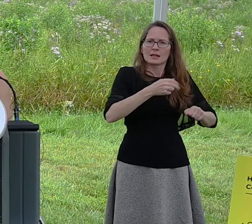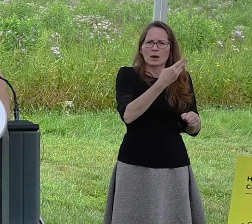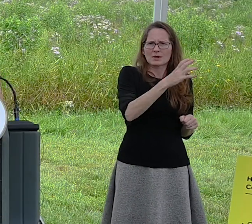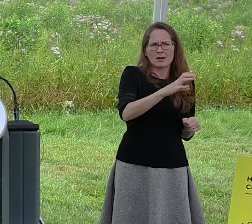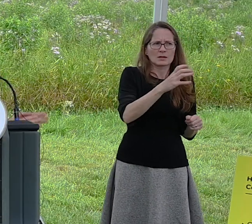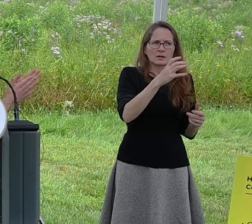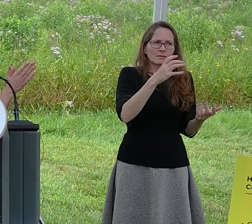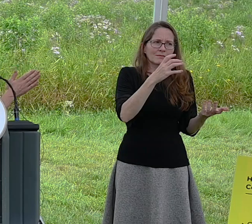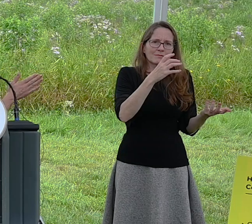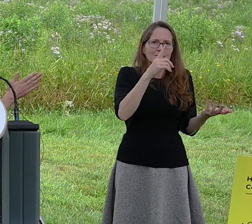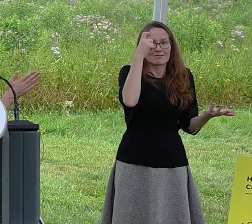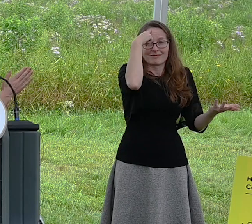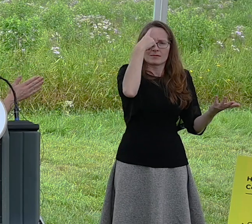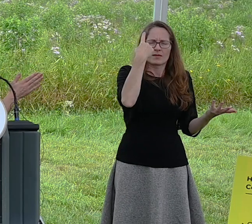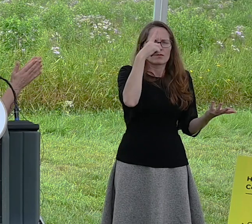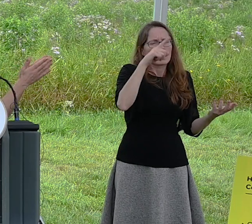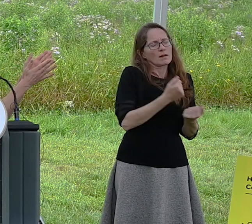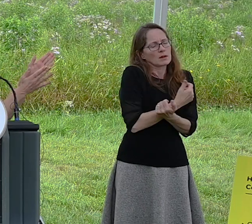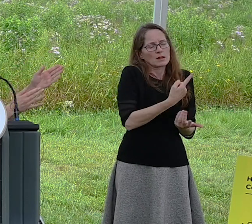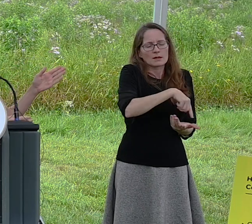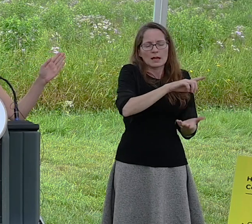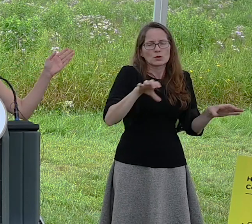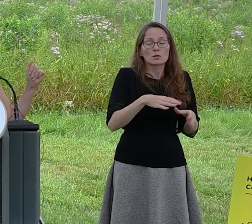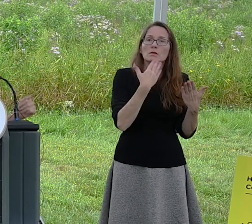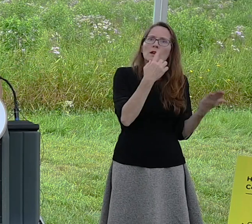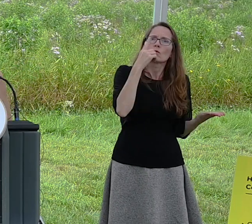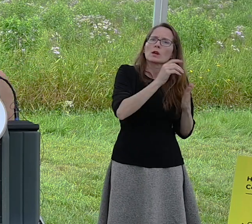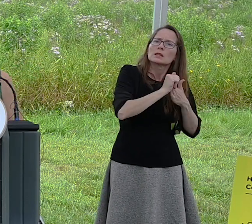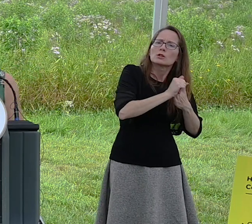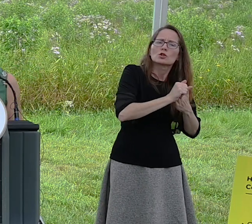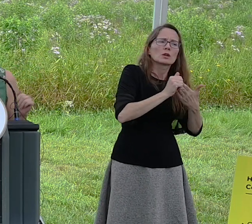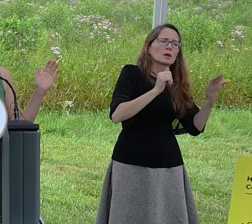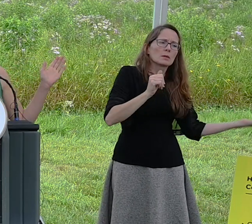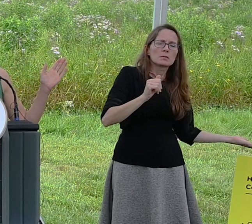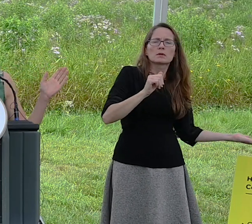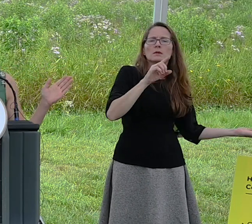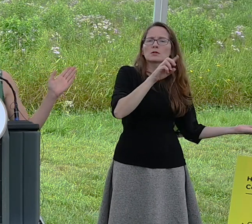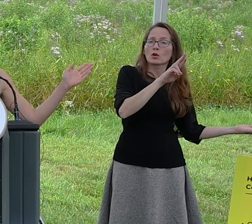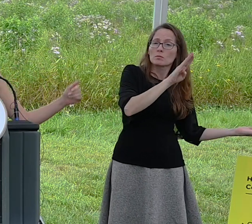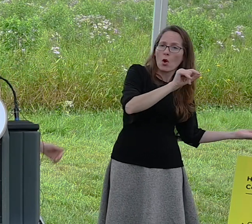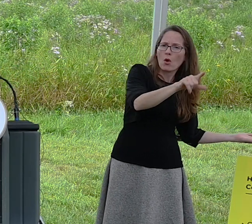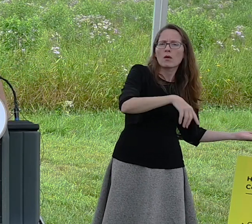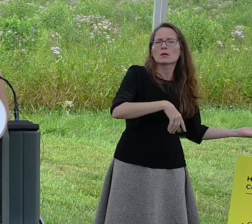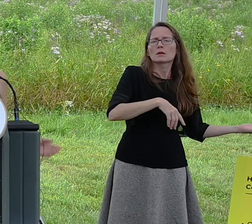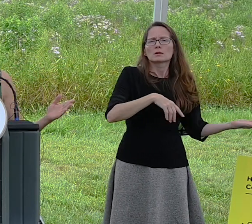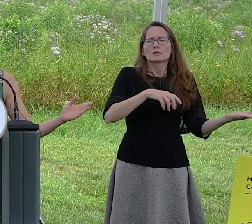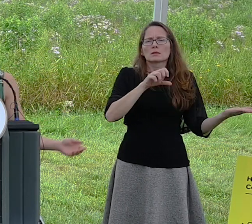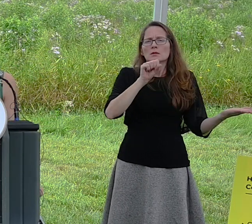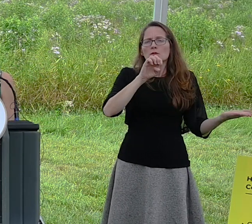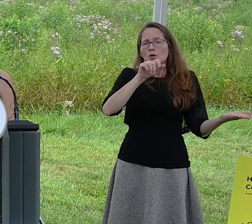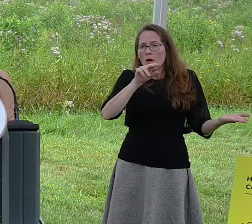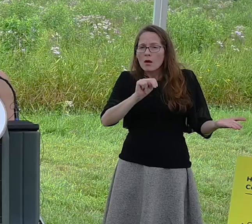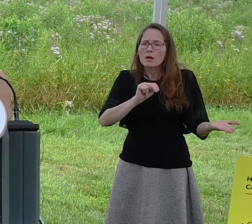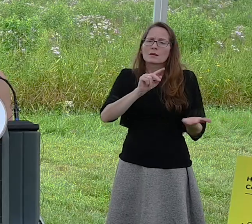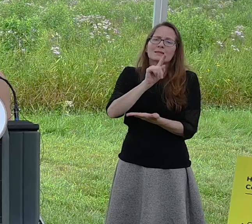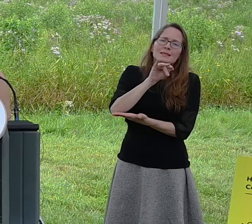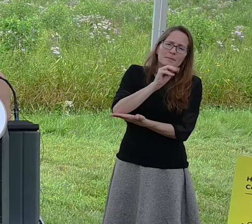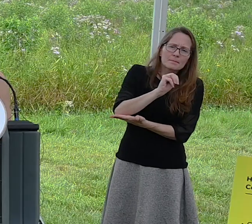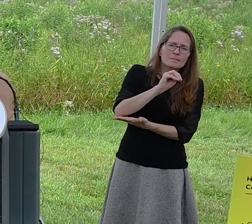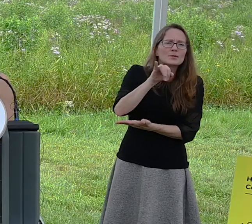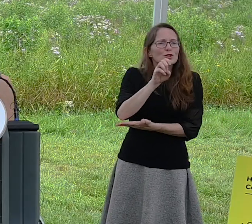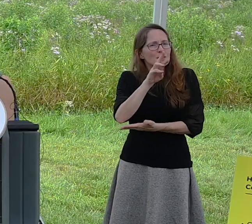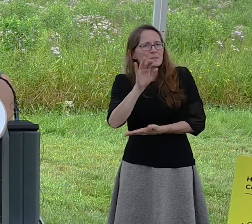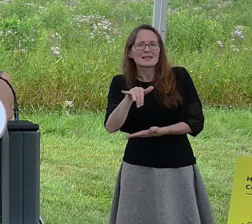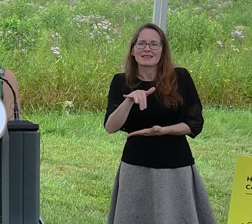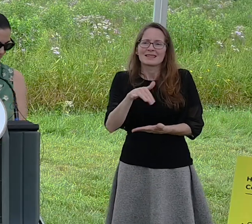that they do. Thank you for our leaderships, Calvin, Sean, Tim, and Jeremy, and everyone here.